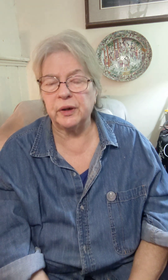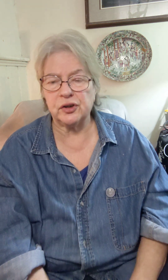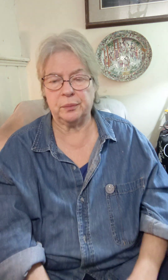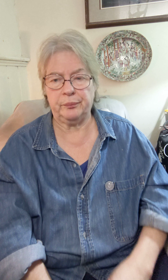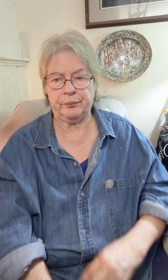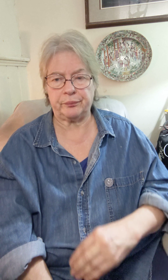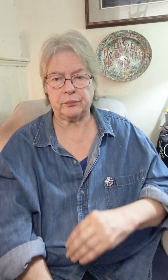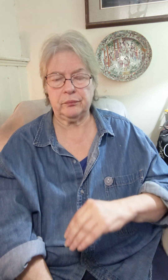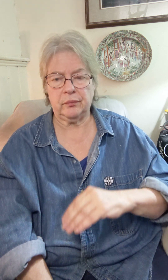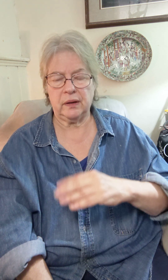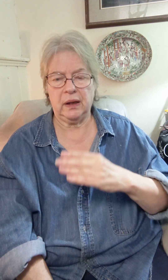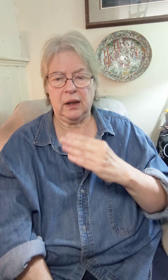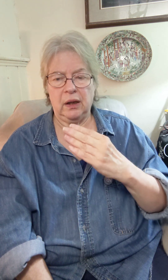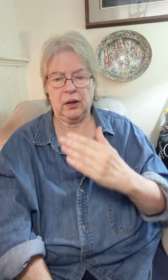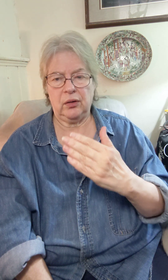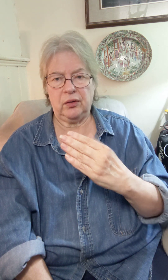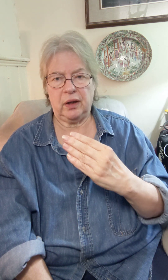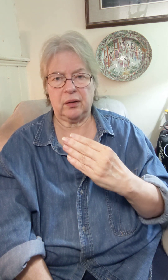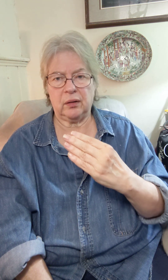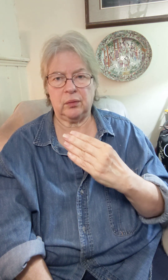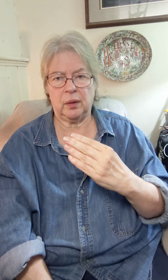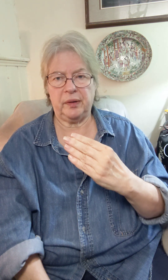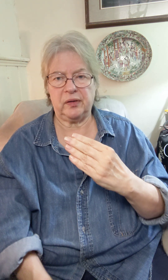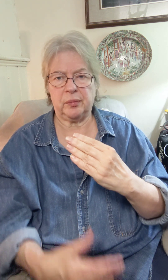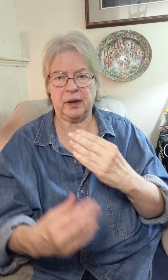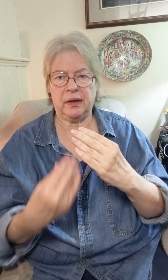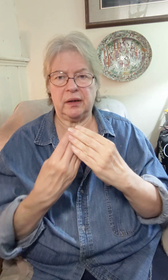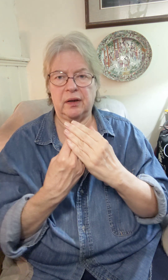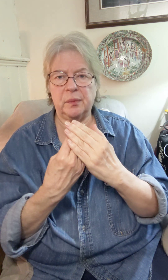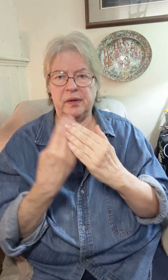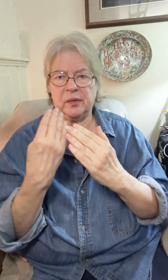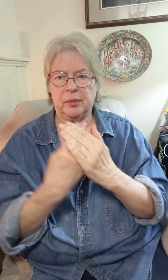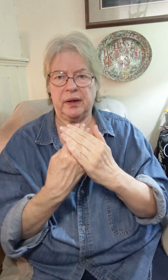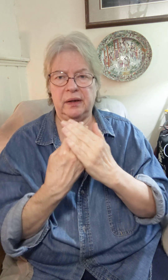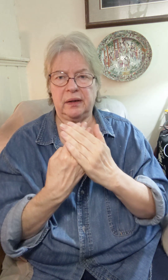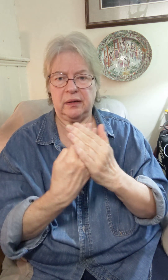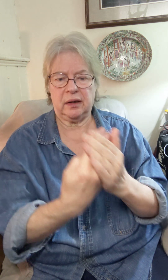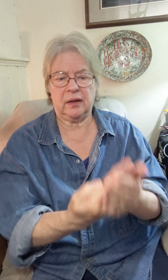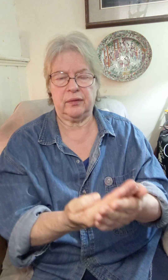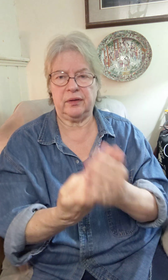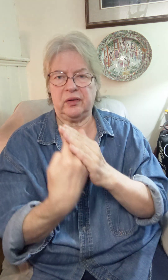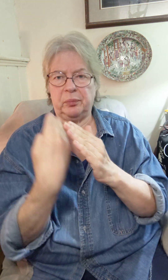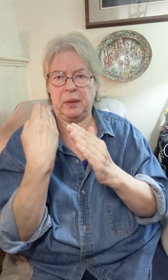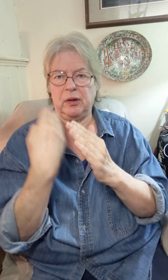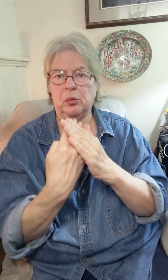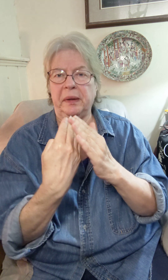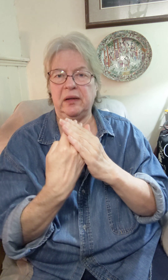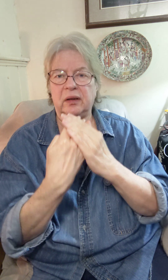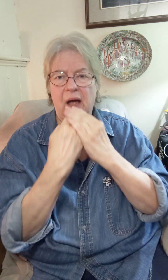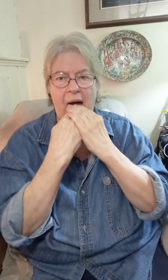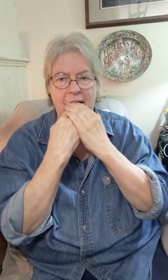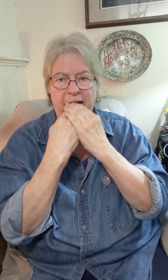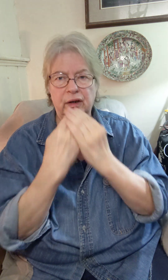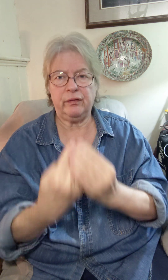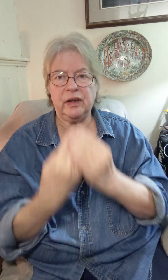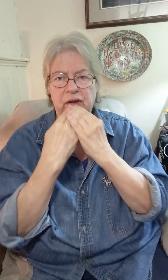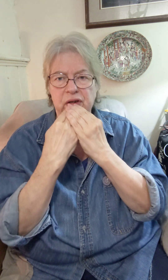Sandwich. You take a piece of bread and another piece of bread, and kind of, this is maybe your meat, and you feed it to